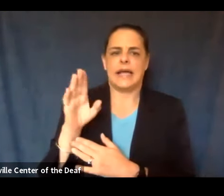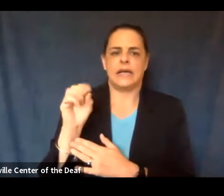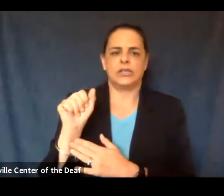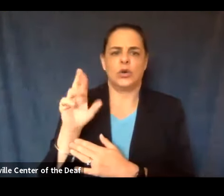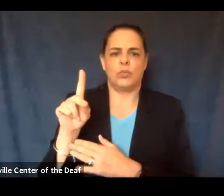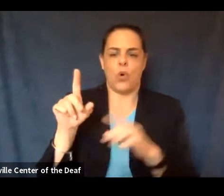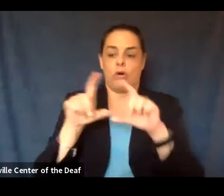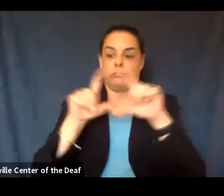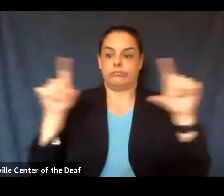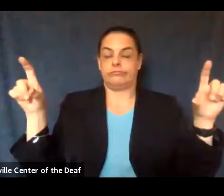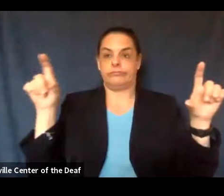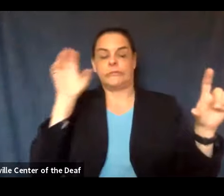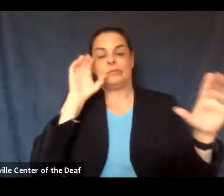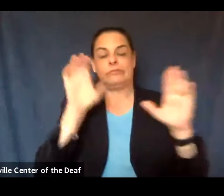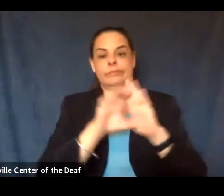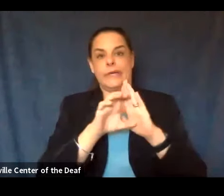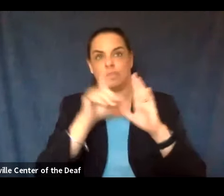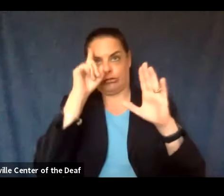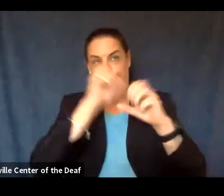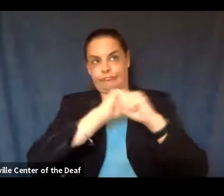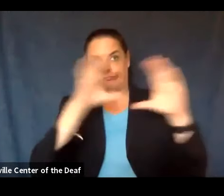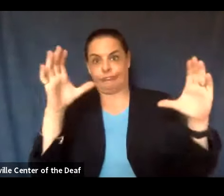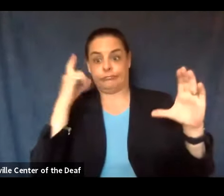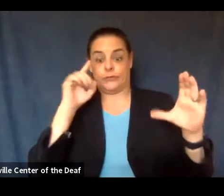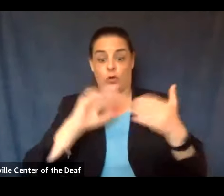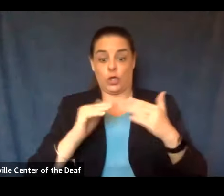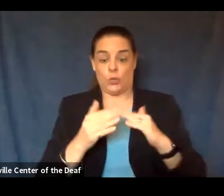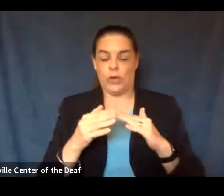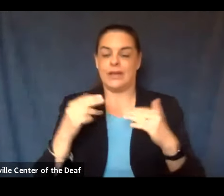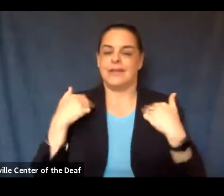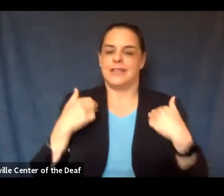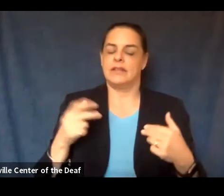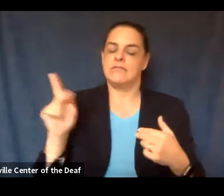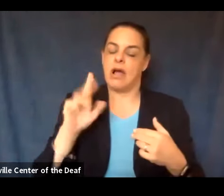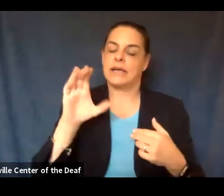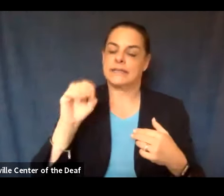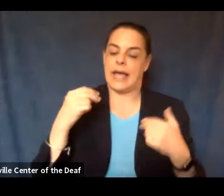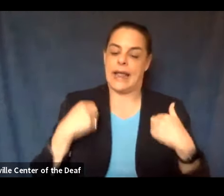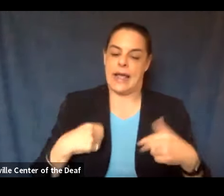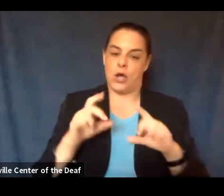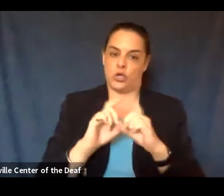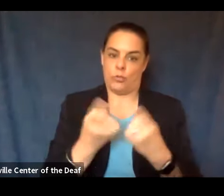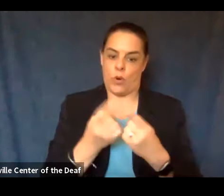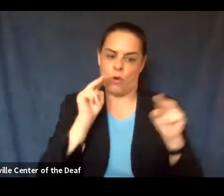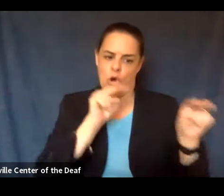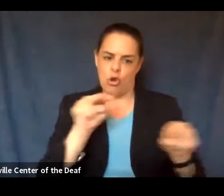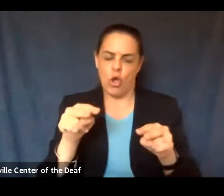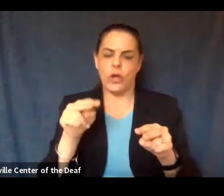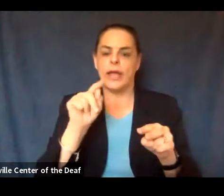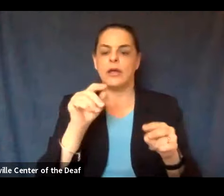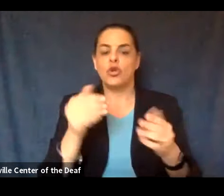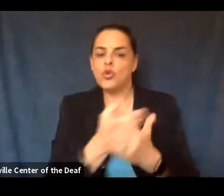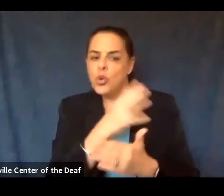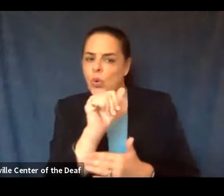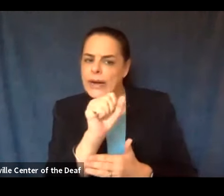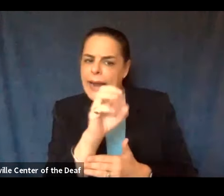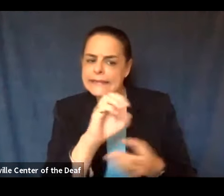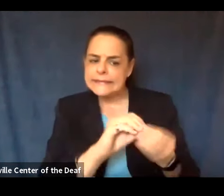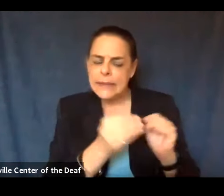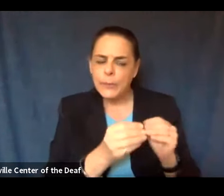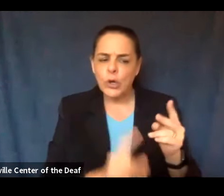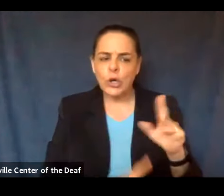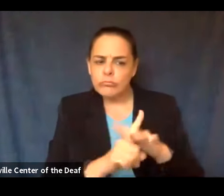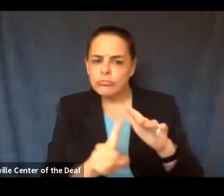The big dashboard facing forward for the community is the Knox County Health Department dashboard, where we're looking at trends in new cases. We're looking at our